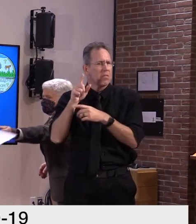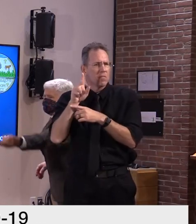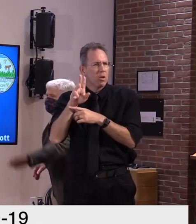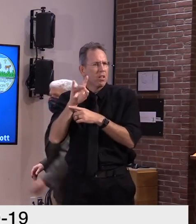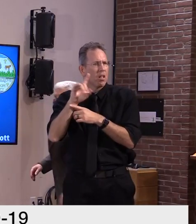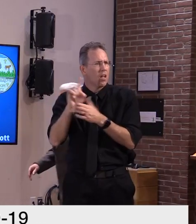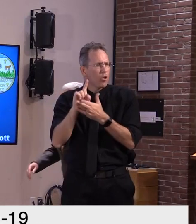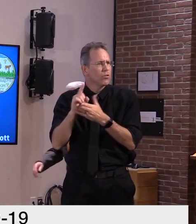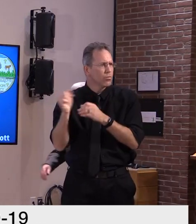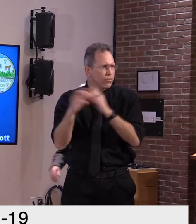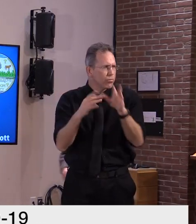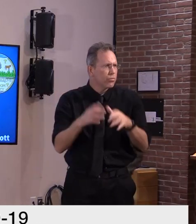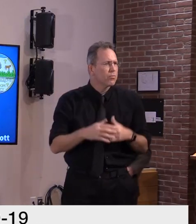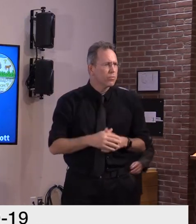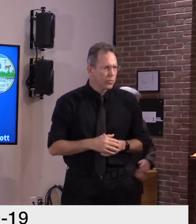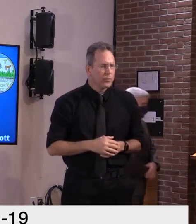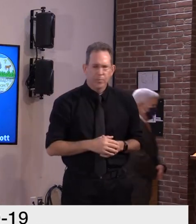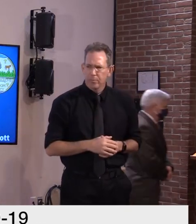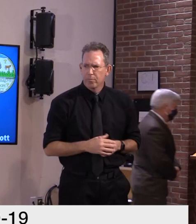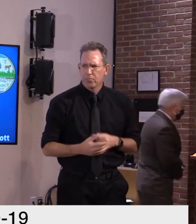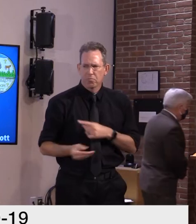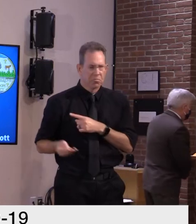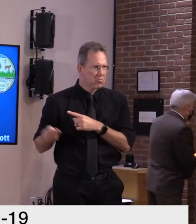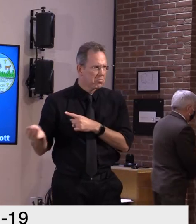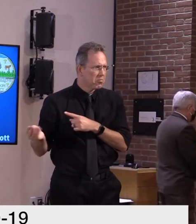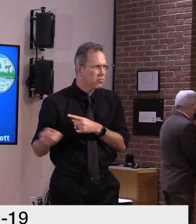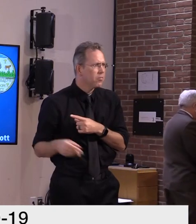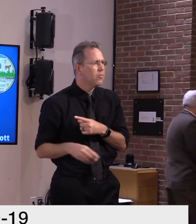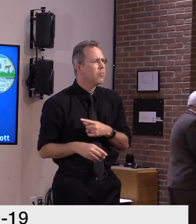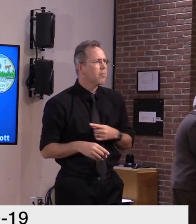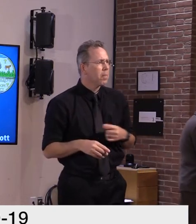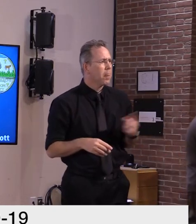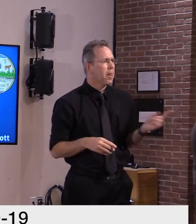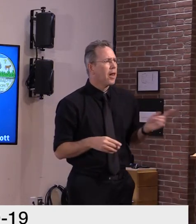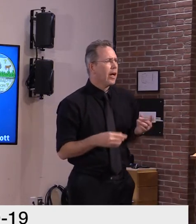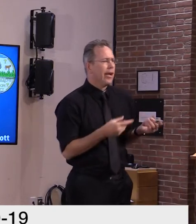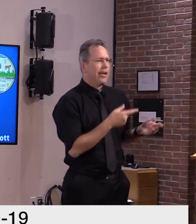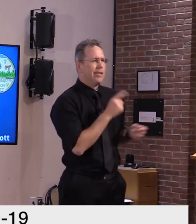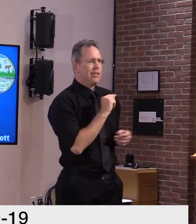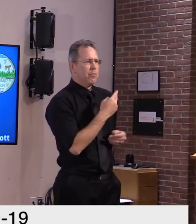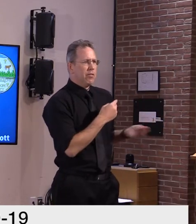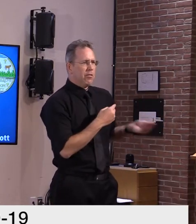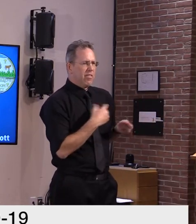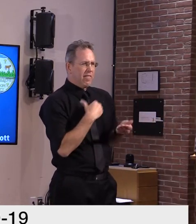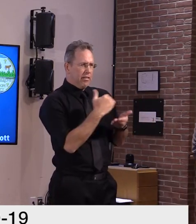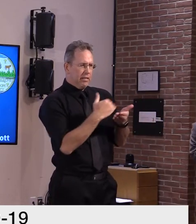Okay. And I've just been handed some extra data.